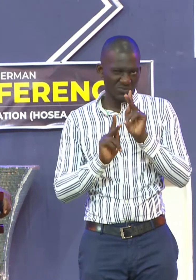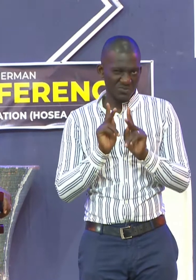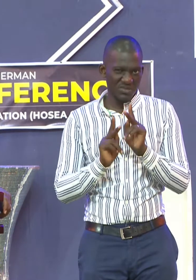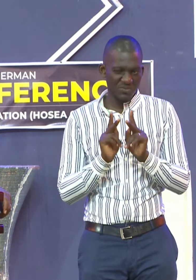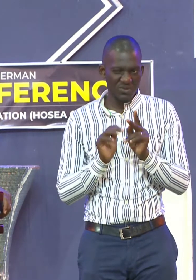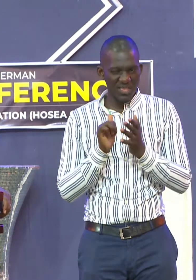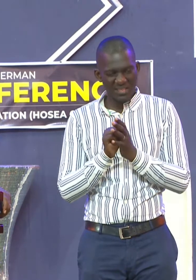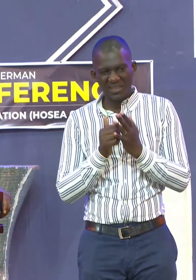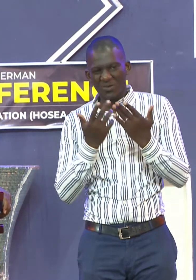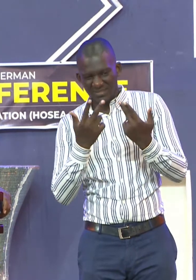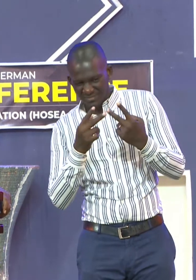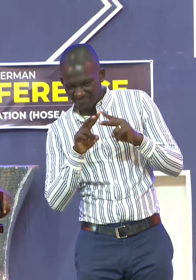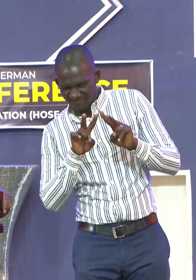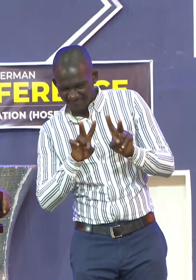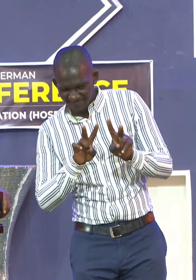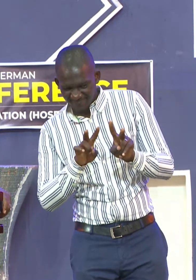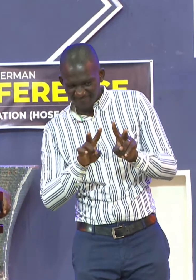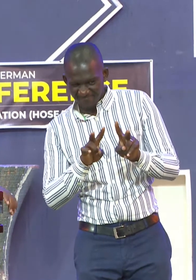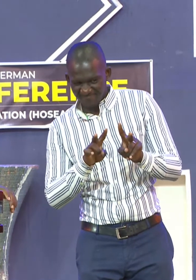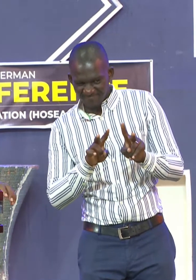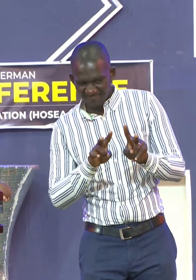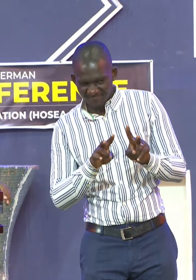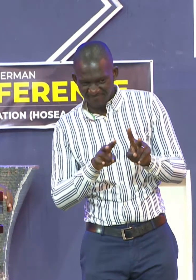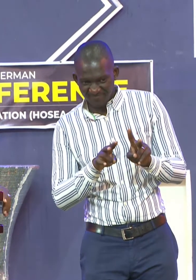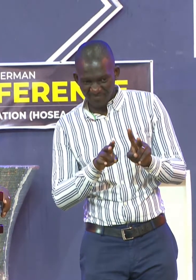people that I've been reflecting on.